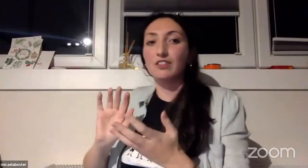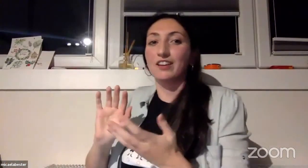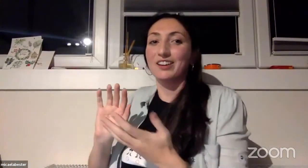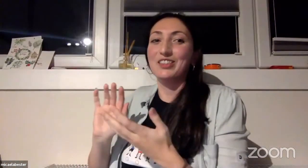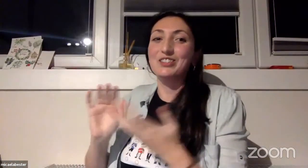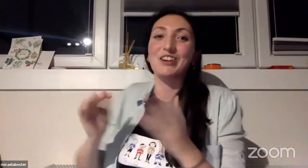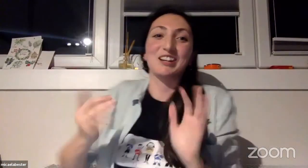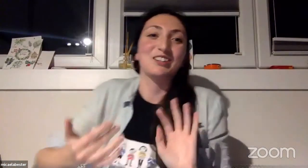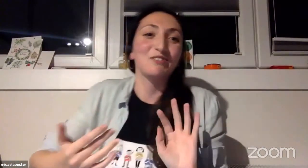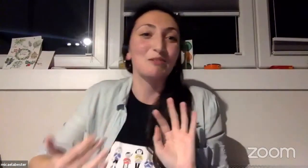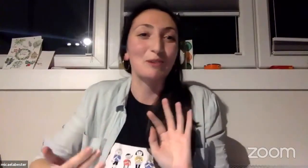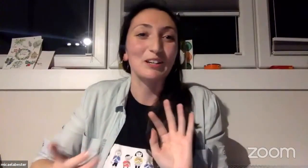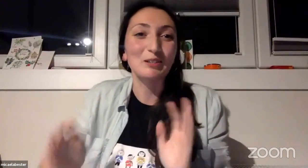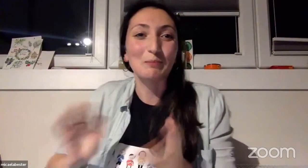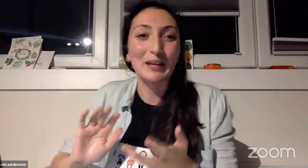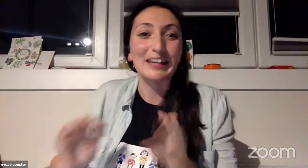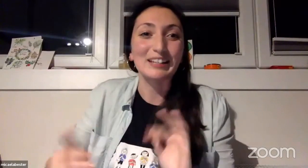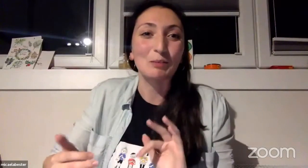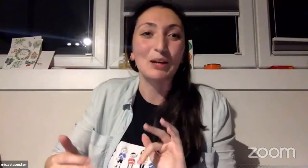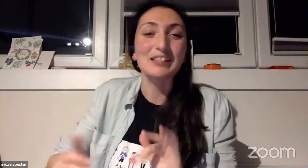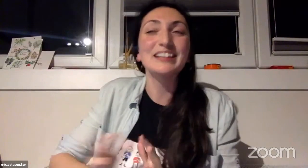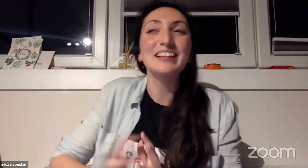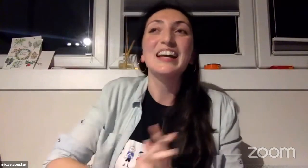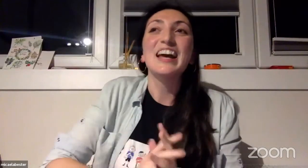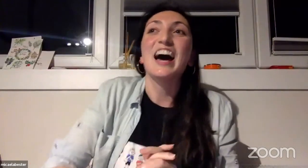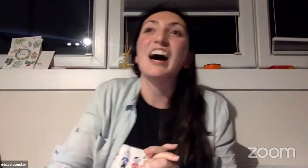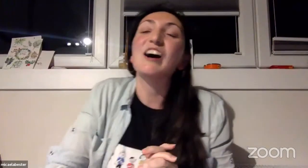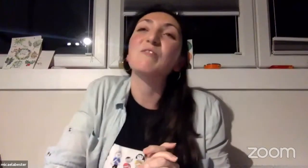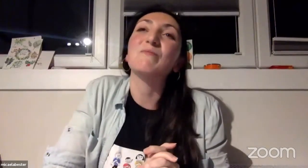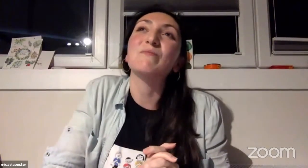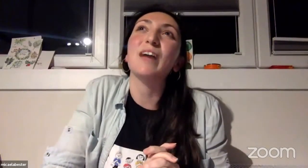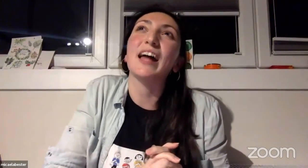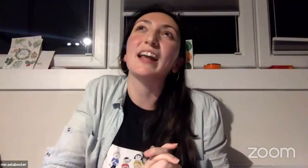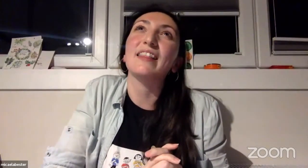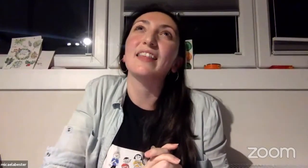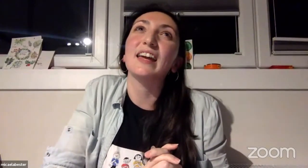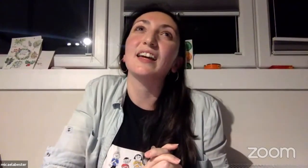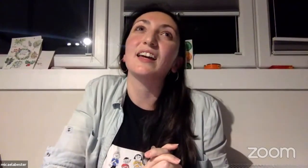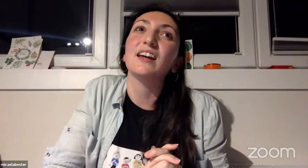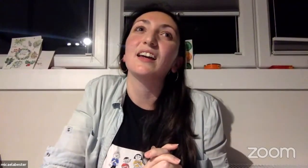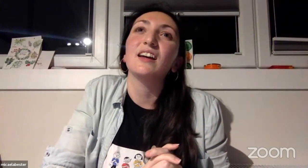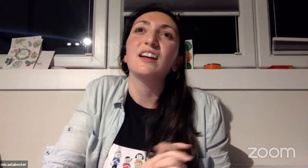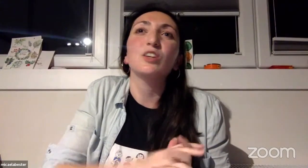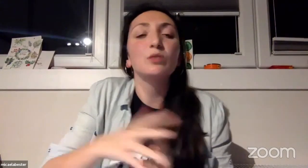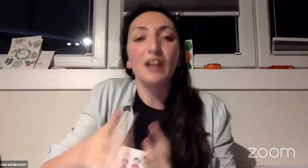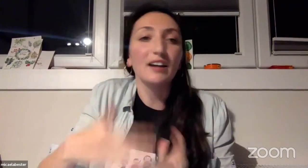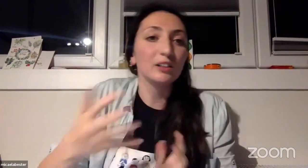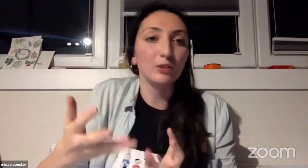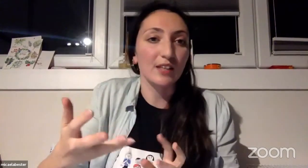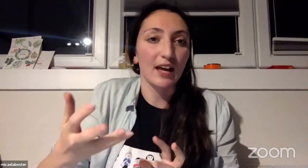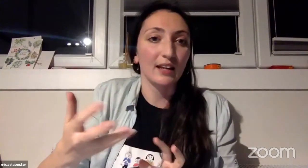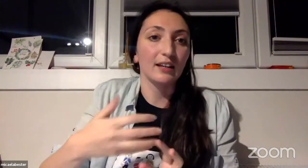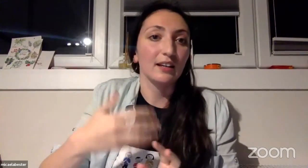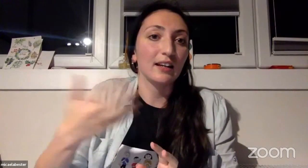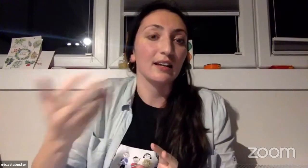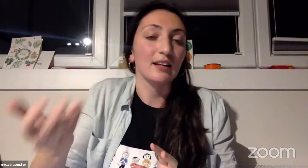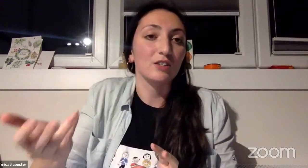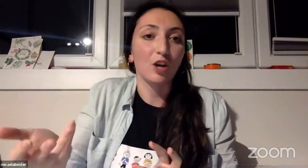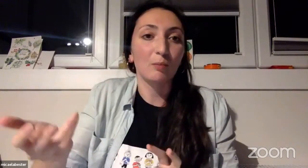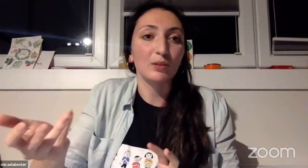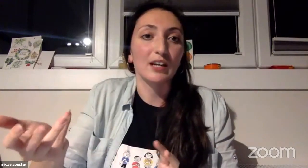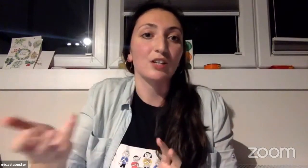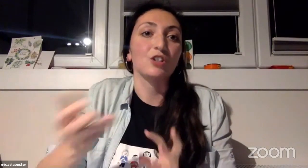change the direction of your body to be each person. And I think you would kind of lose that in